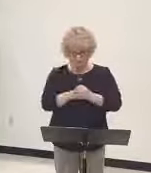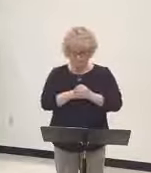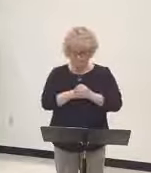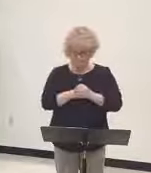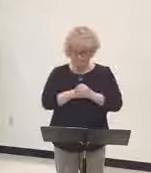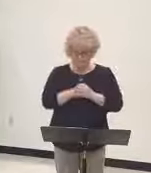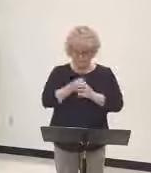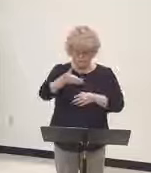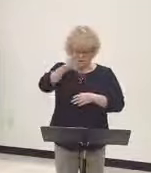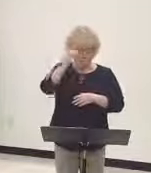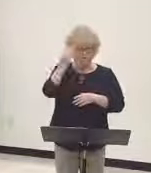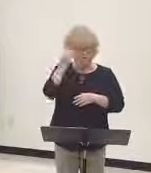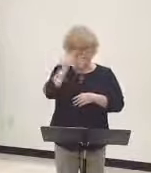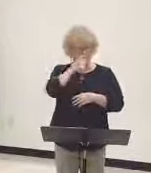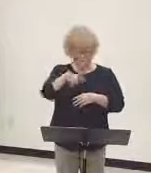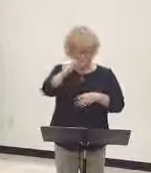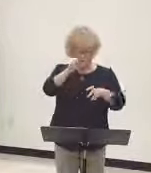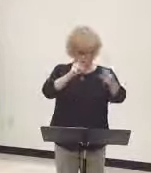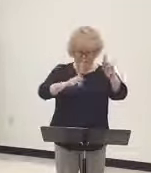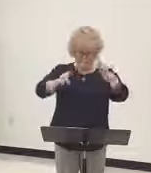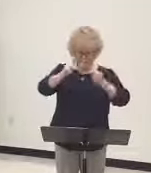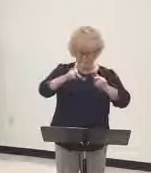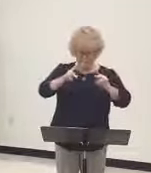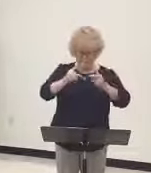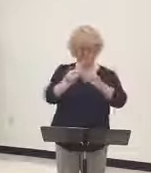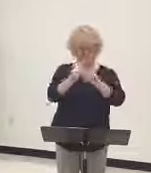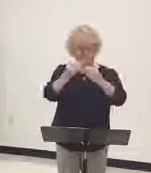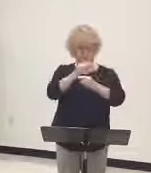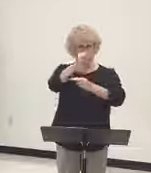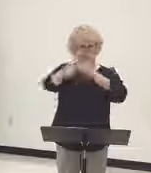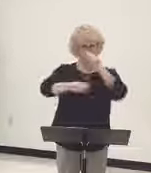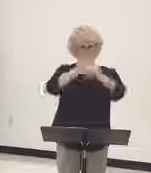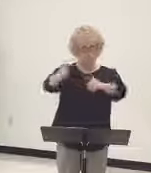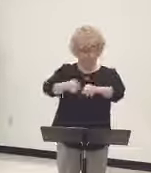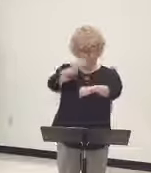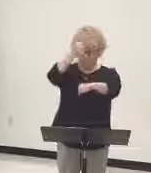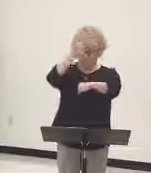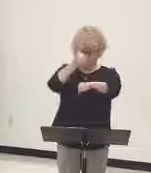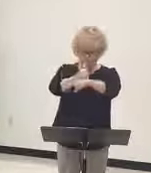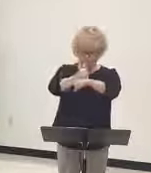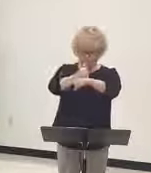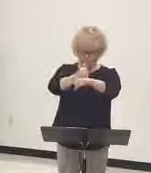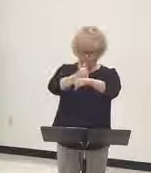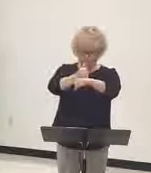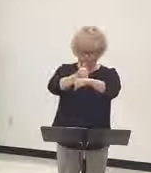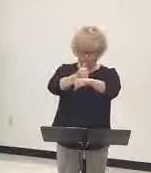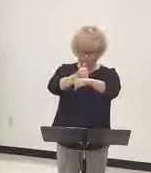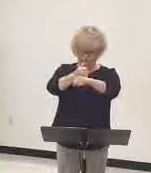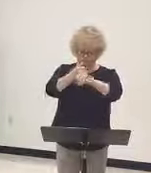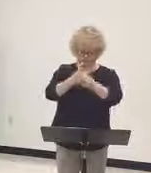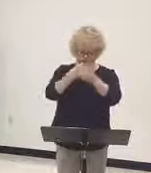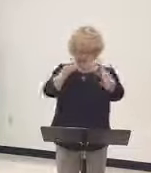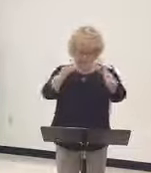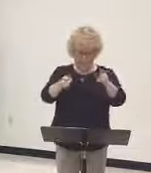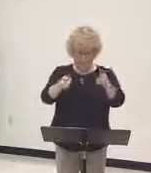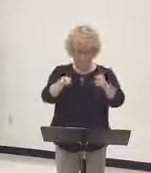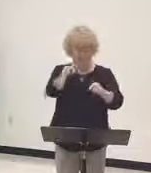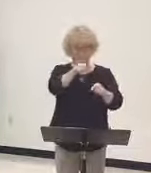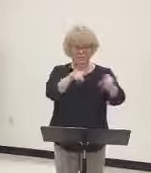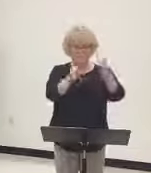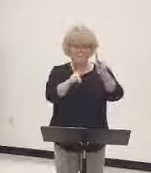purpose. For those he foreknew, he also predestined to be conformed to the image of his